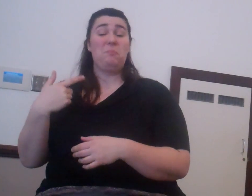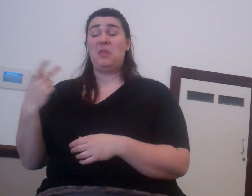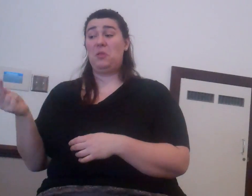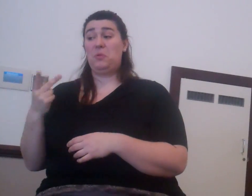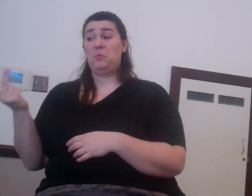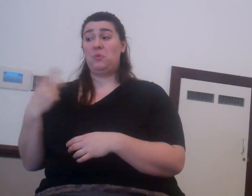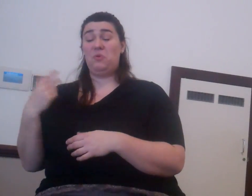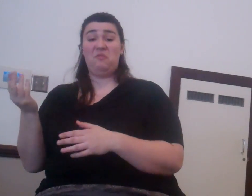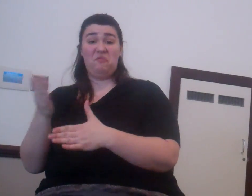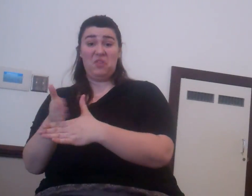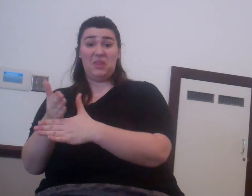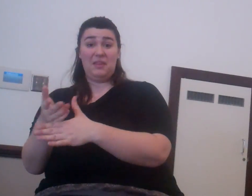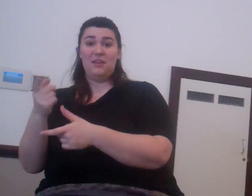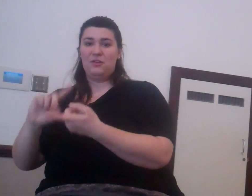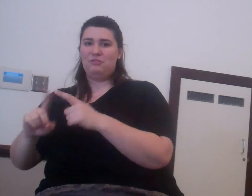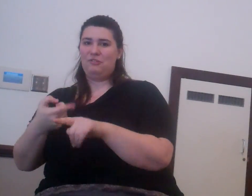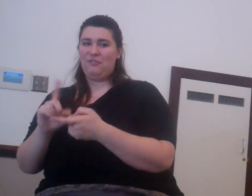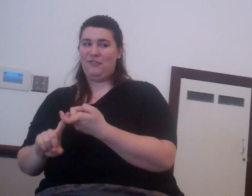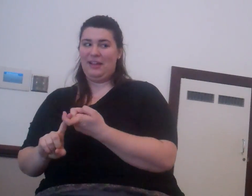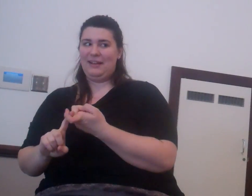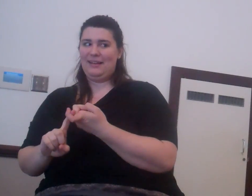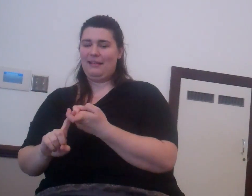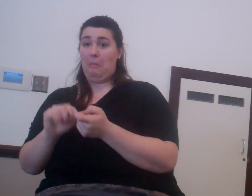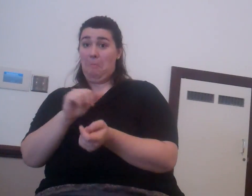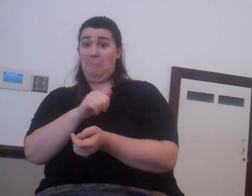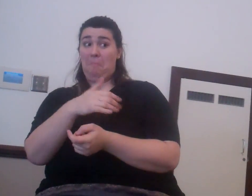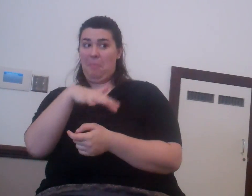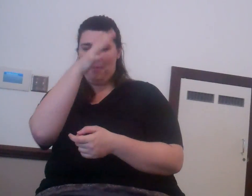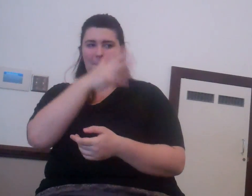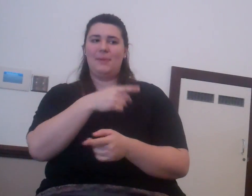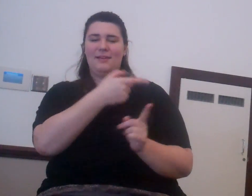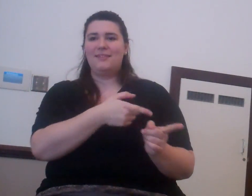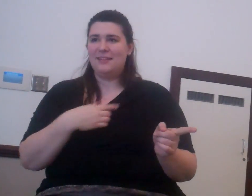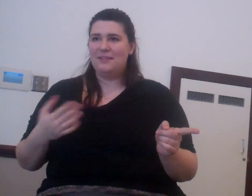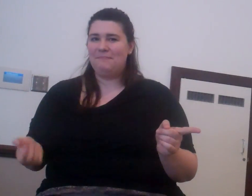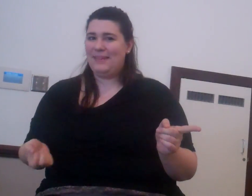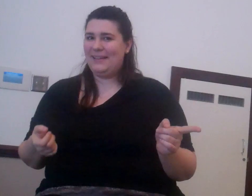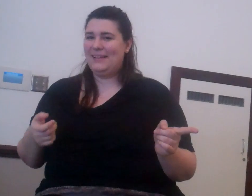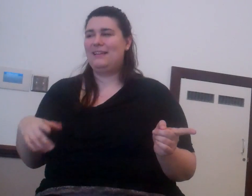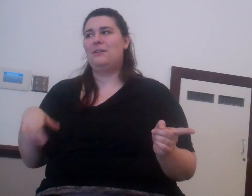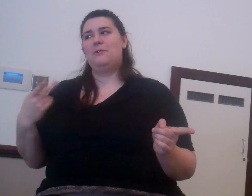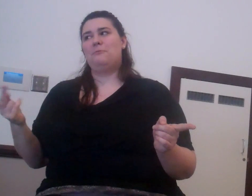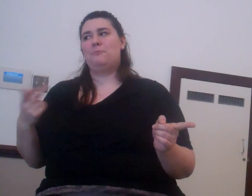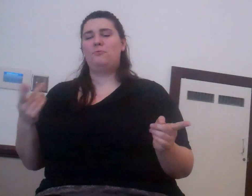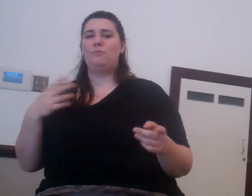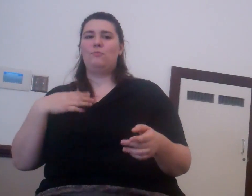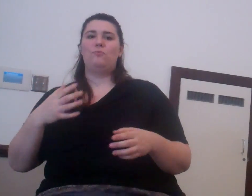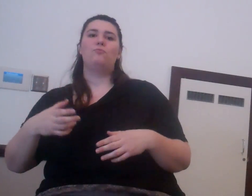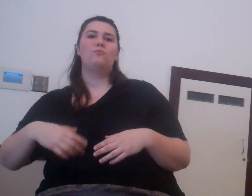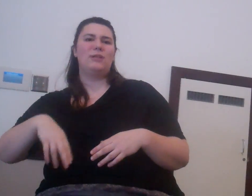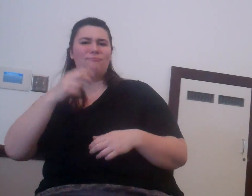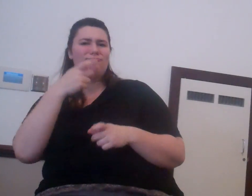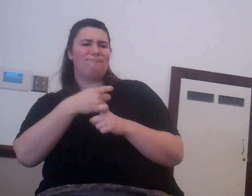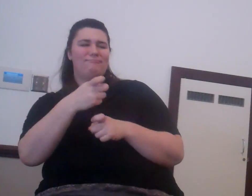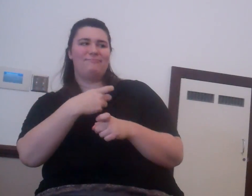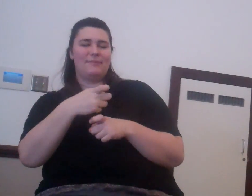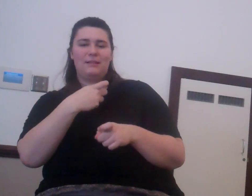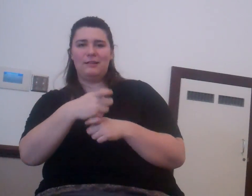So I guess that's nice. I don't know, maybe if we had different work spouses and they didn't get along, it would be really difficult, so maybe it's nice that we share the same one.